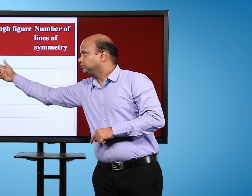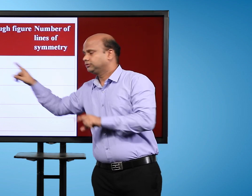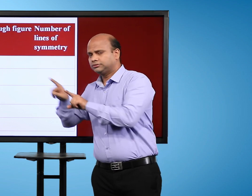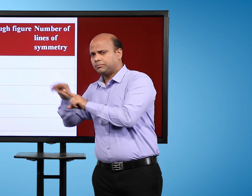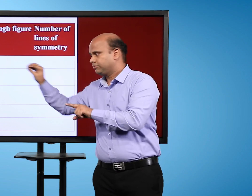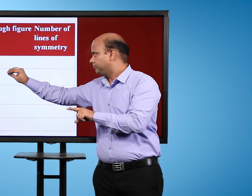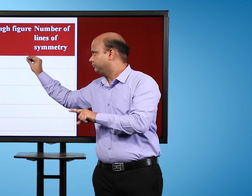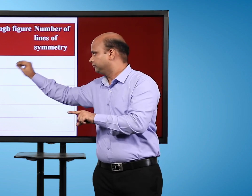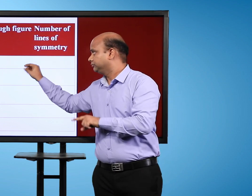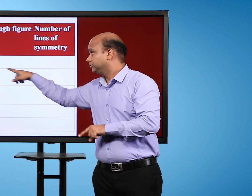Square,